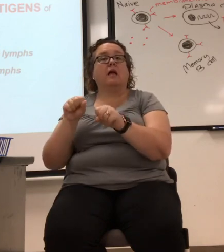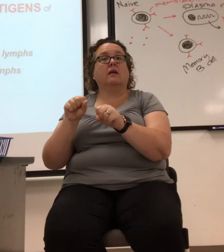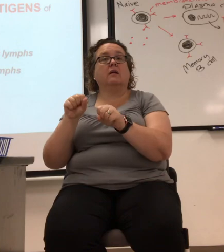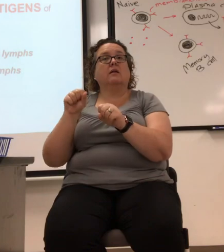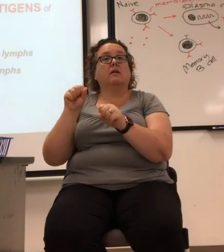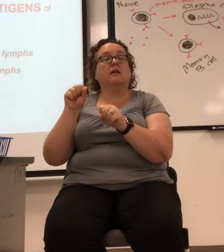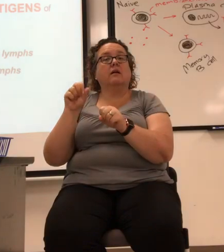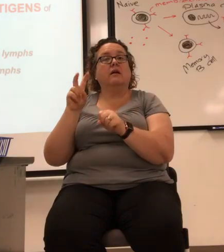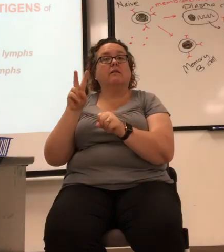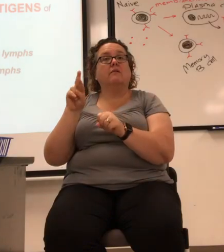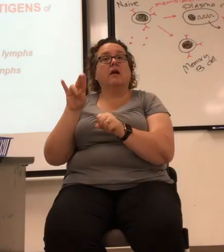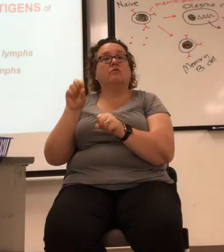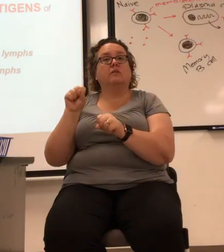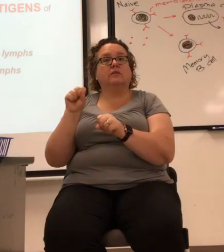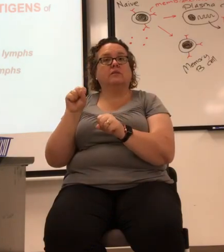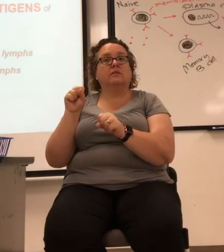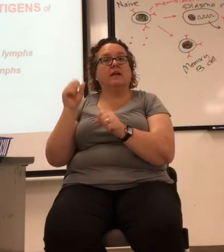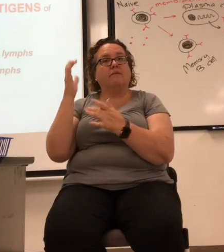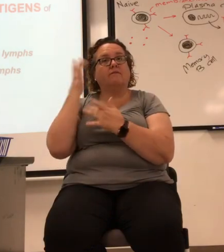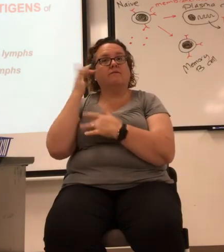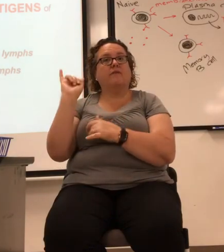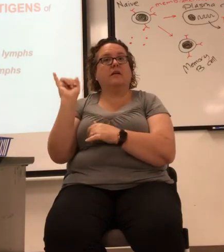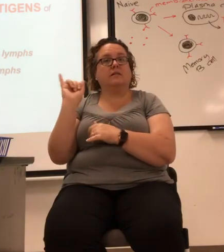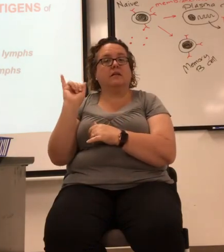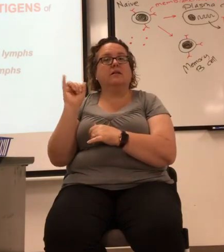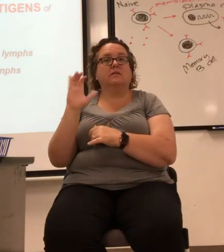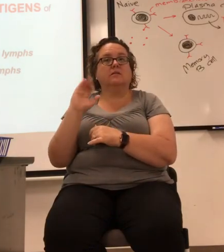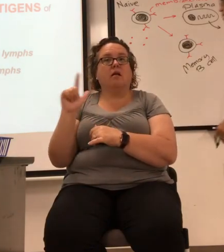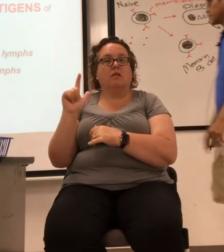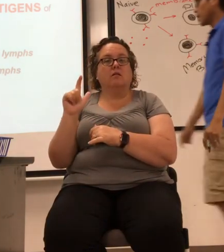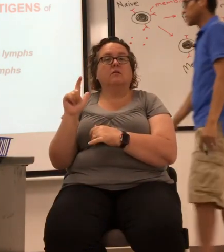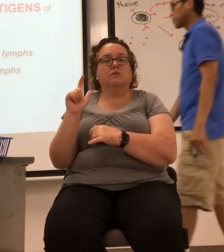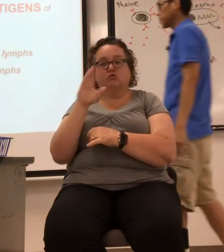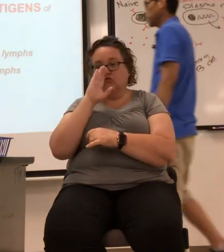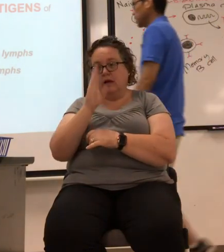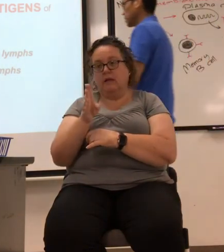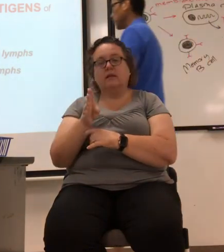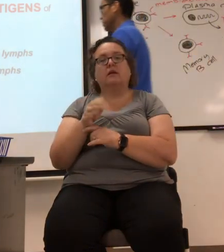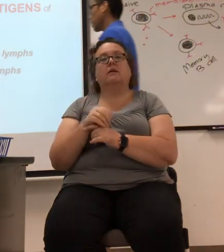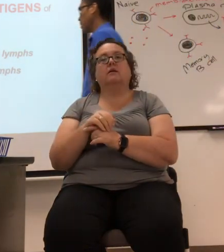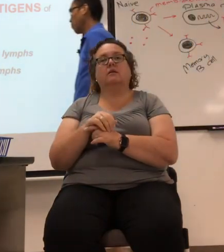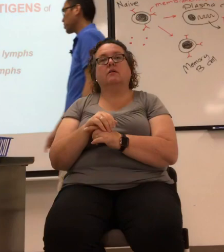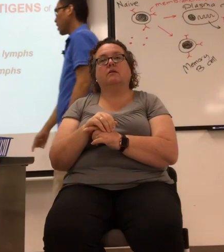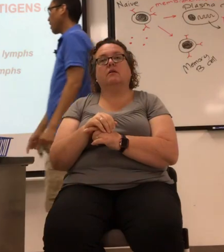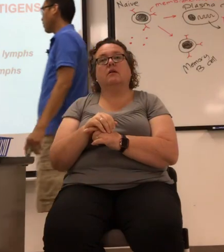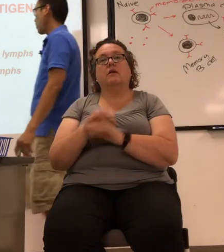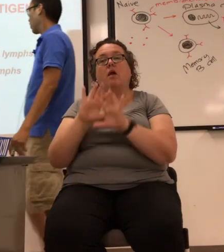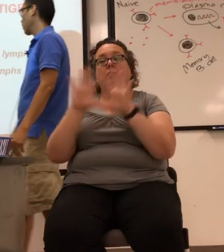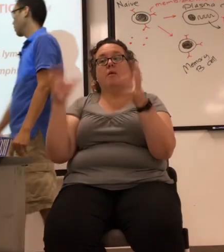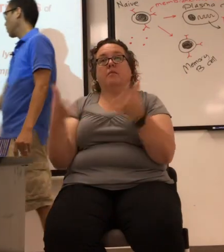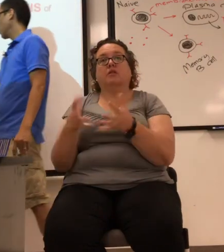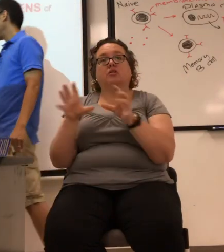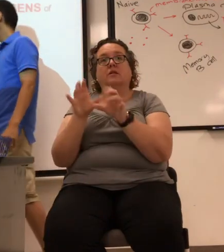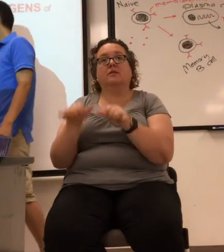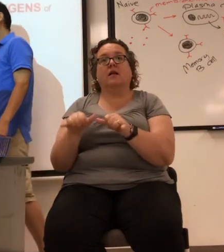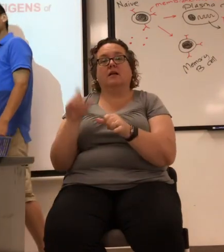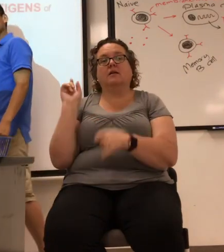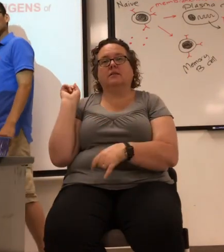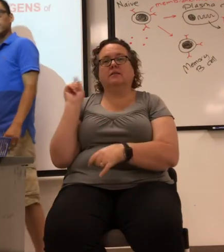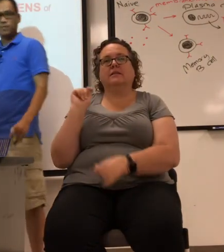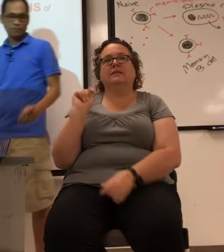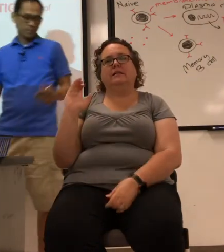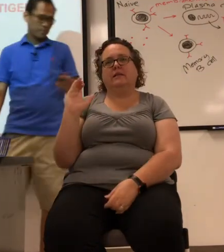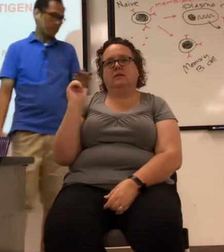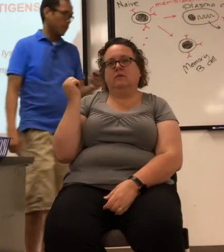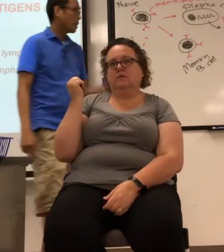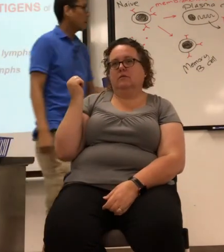virus-infected cells directly. Now, the subpopulation that does that is the cytotoxic T cell, which I have here, TC.